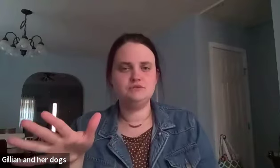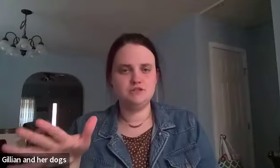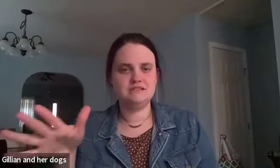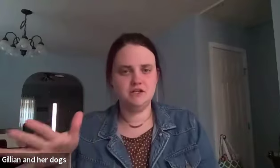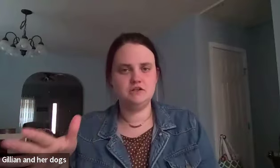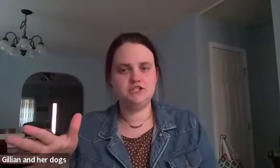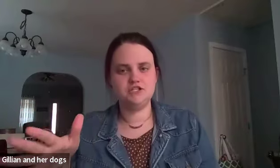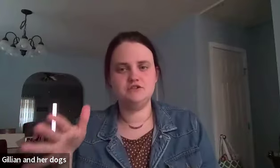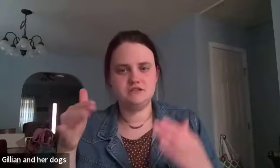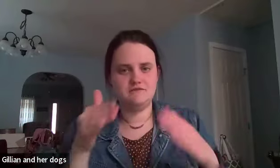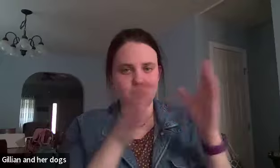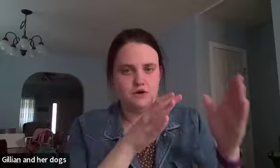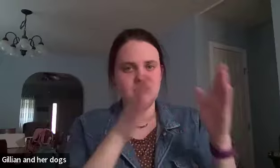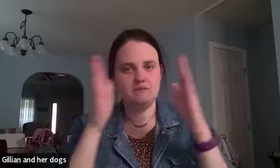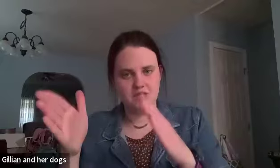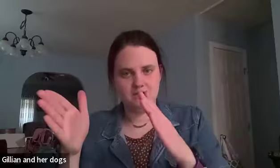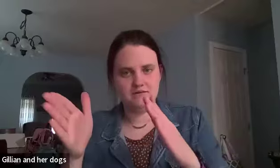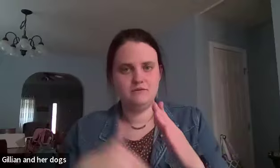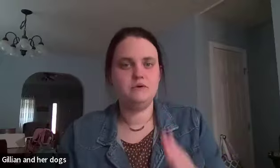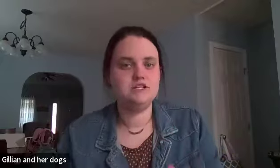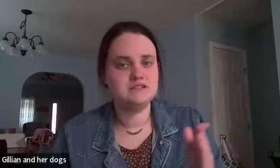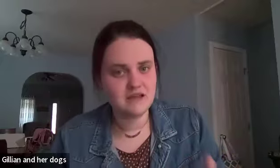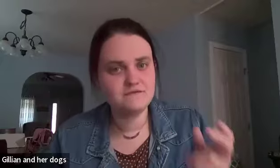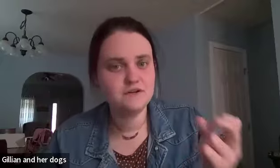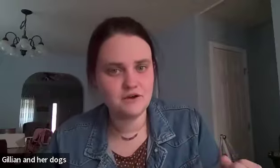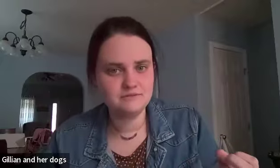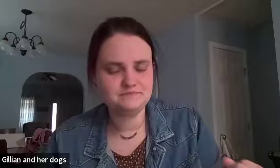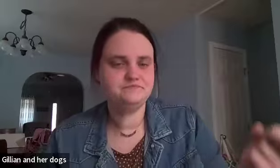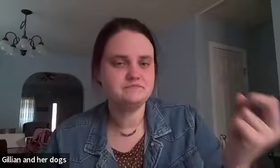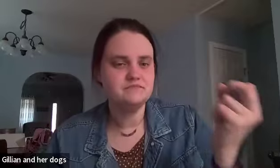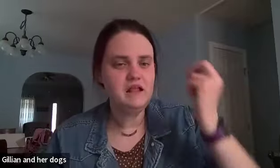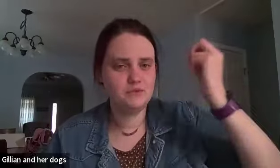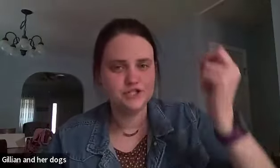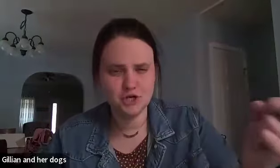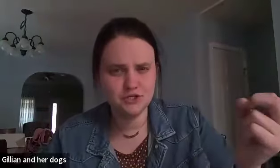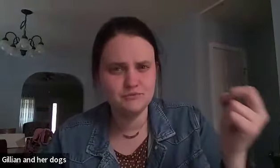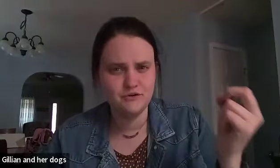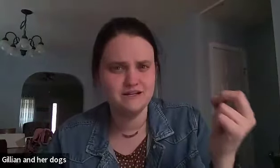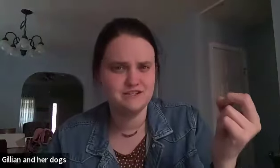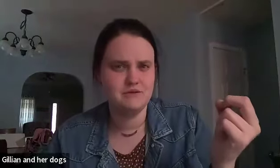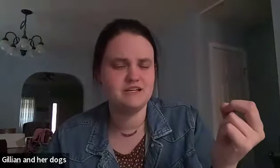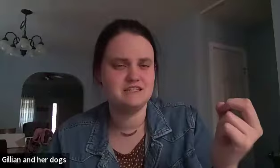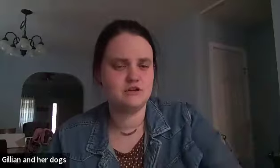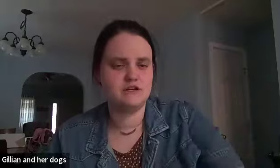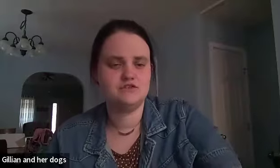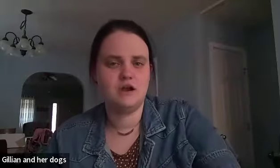you would do is literally just do sign for goat and then baby, which the sign for goat, I'm going to show you before I describe it because it's hard to